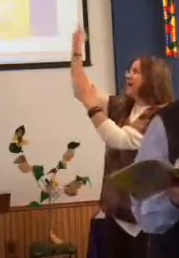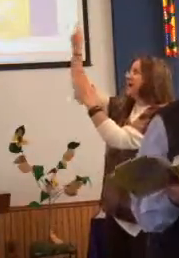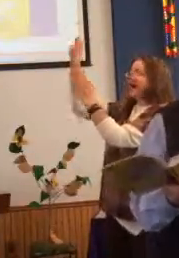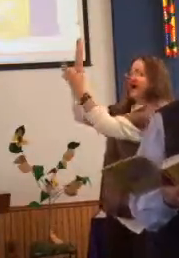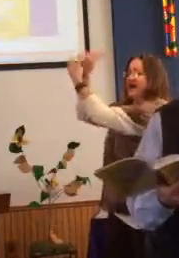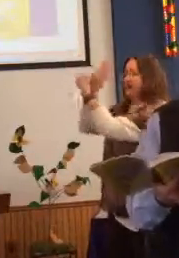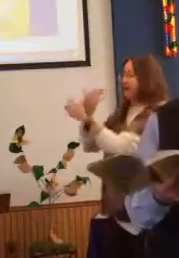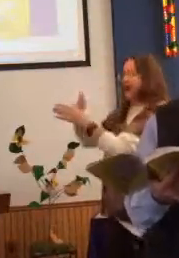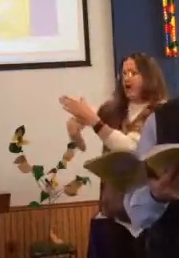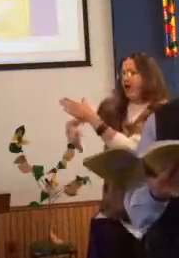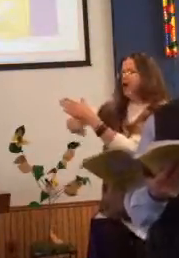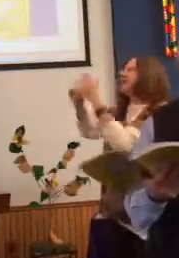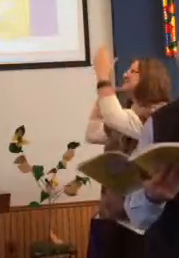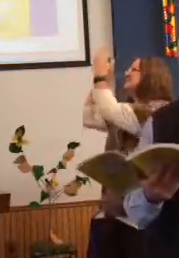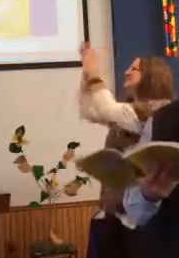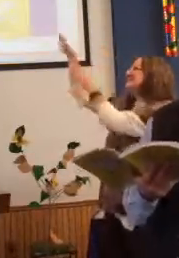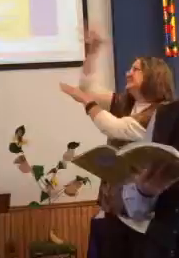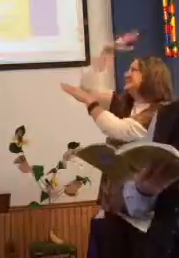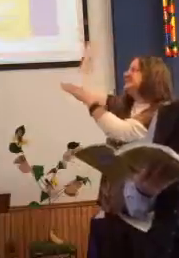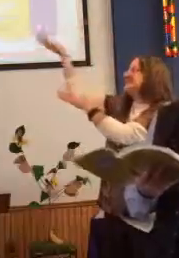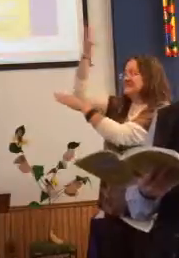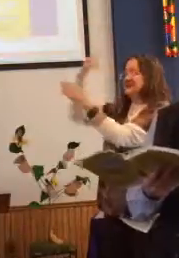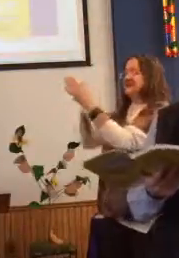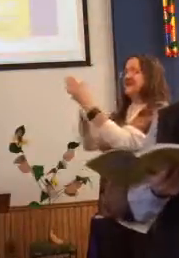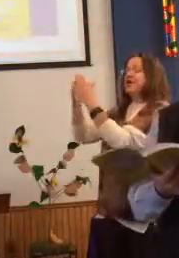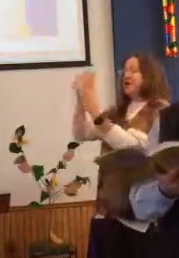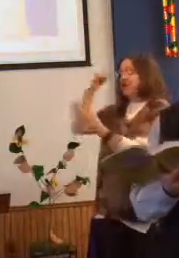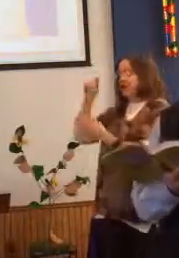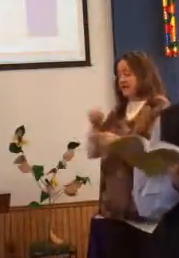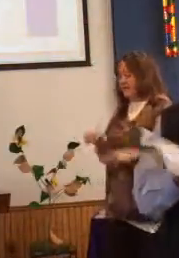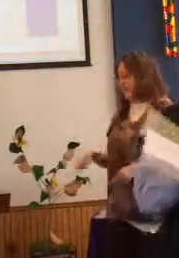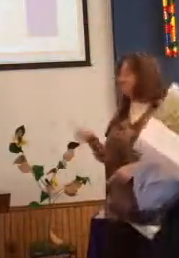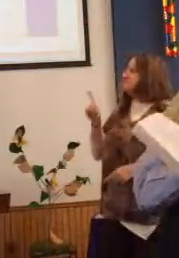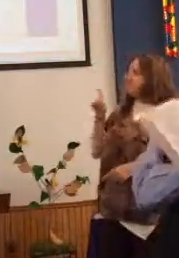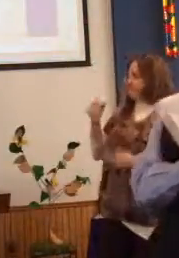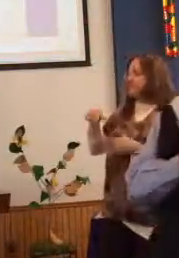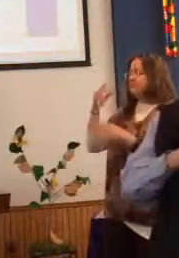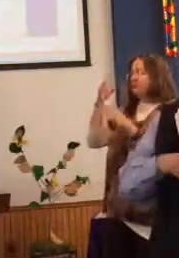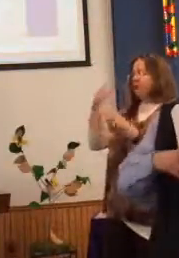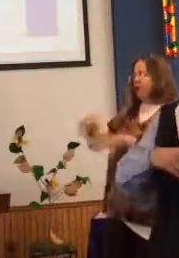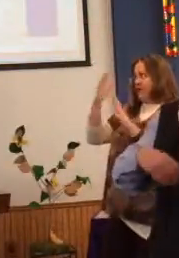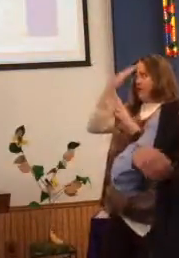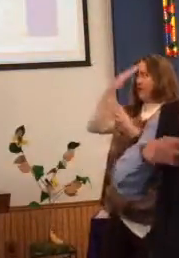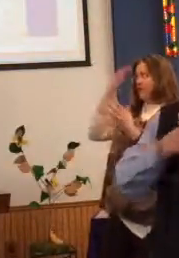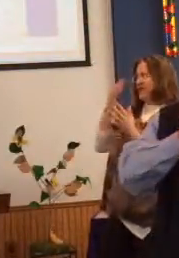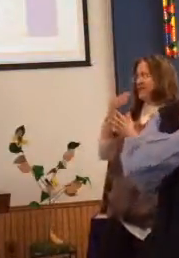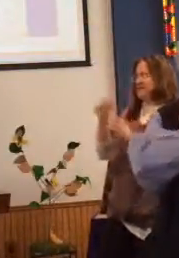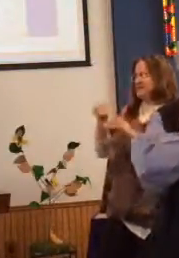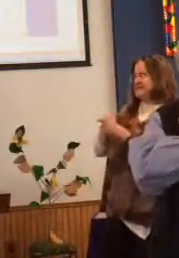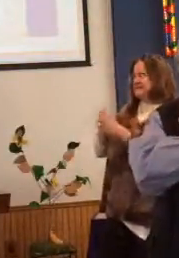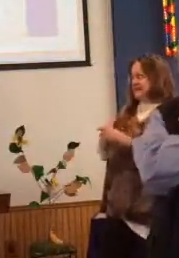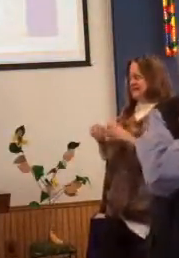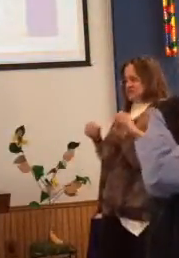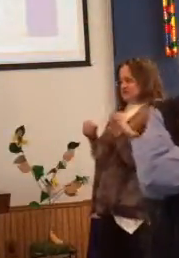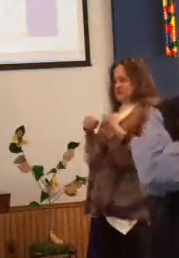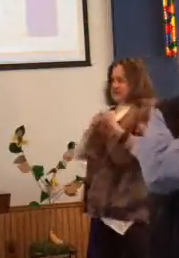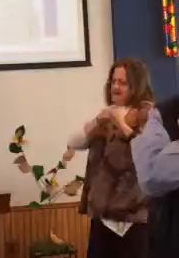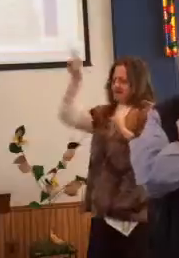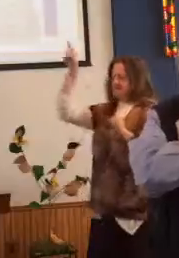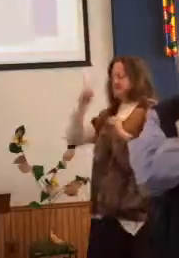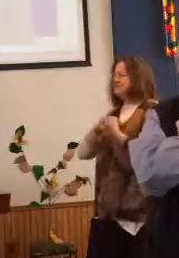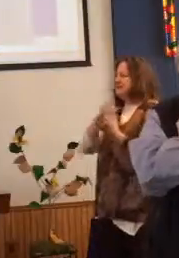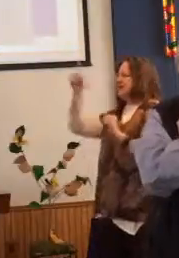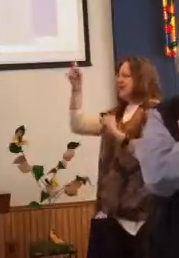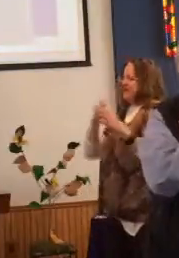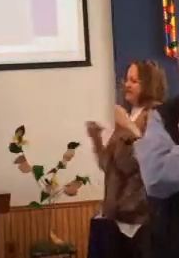inebriated with joy that there could be a butterfly inside. And here's Stripe and the